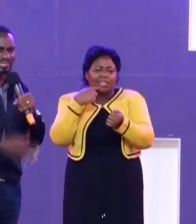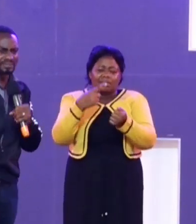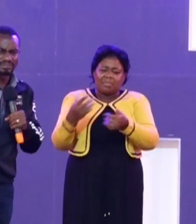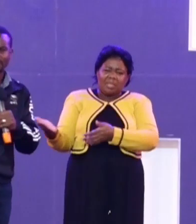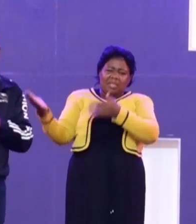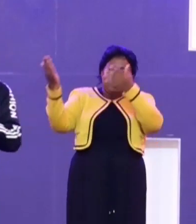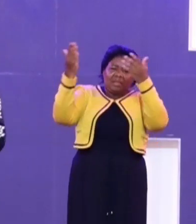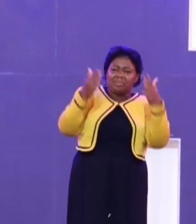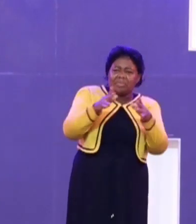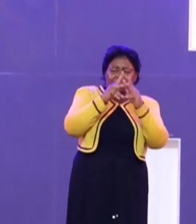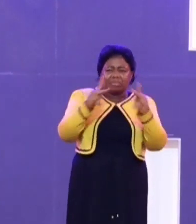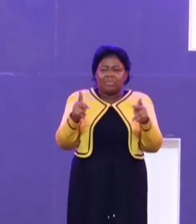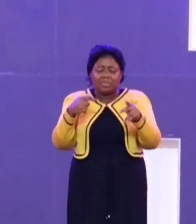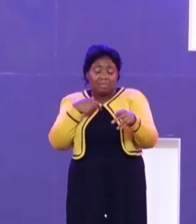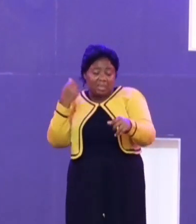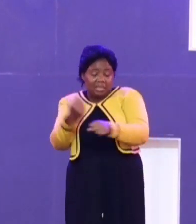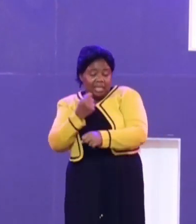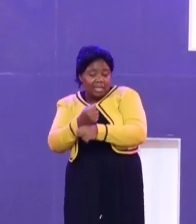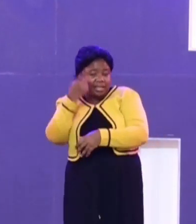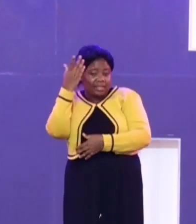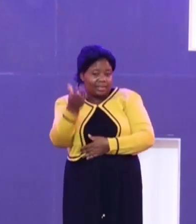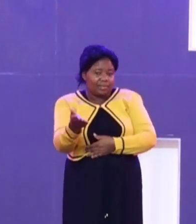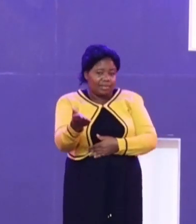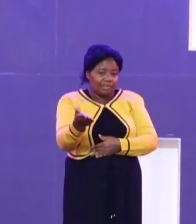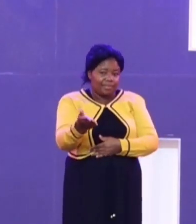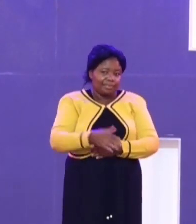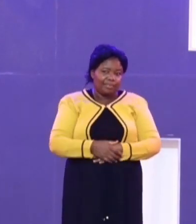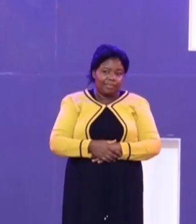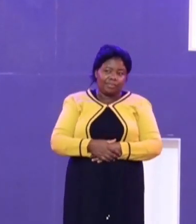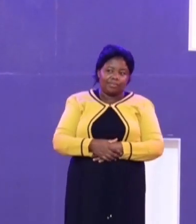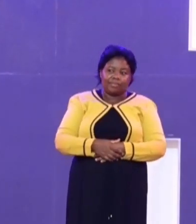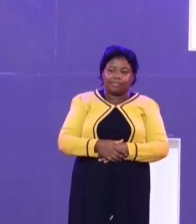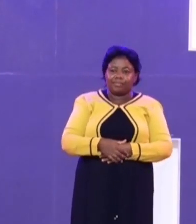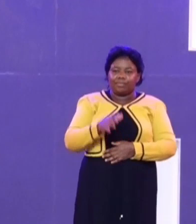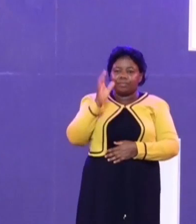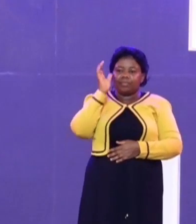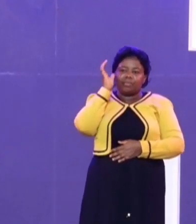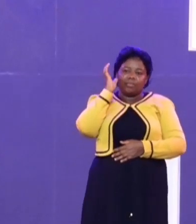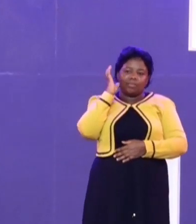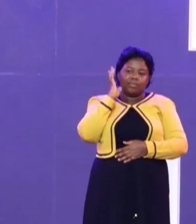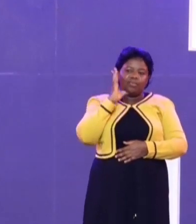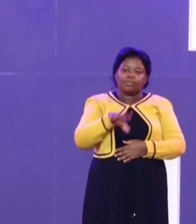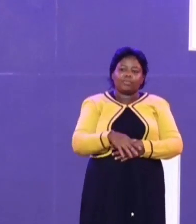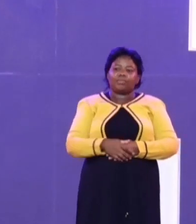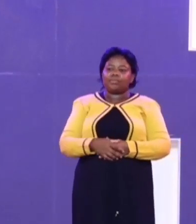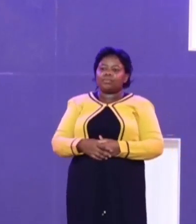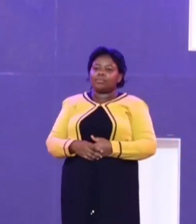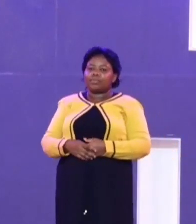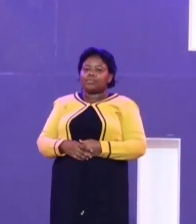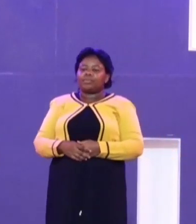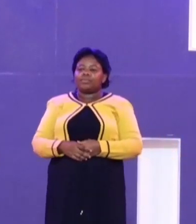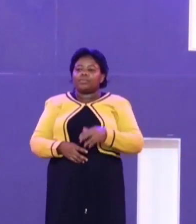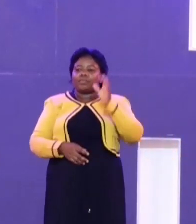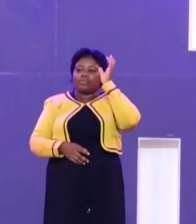nakola bwenti. Do you know that that has made many leaders to be stricken once they take away the Lord and they say, "Me, I brought peace, me, I